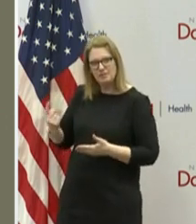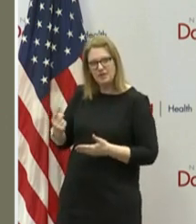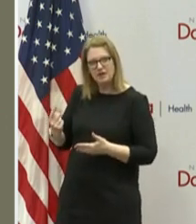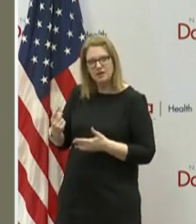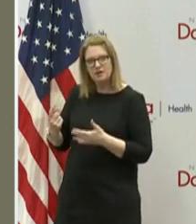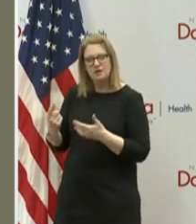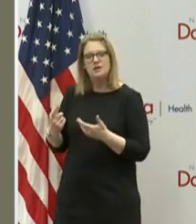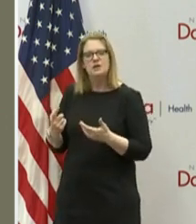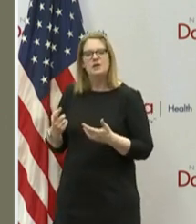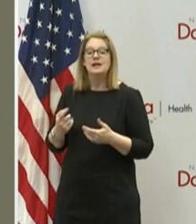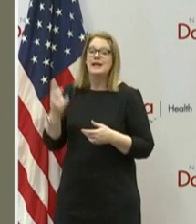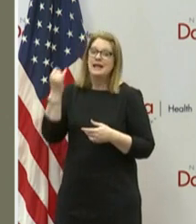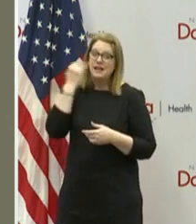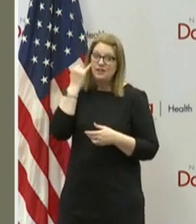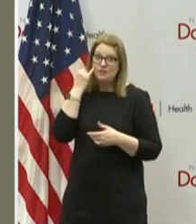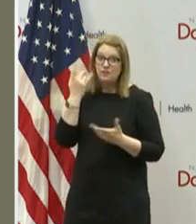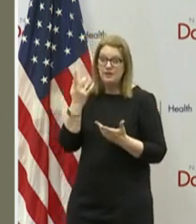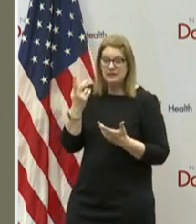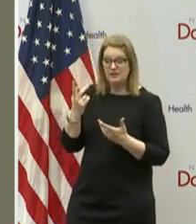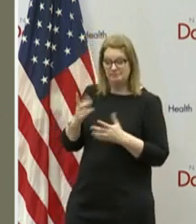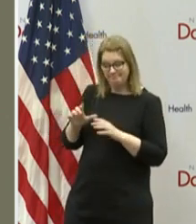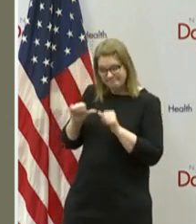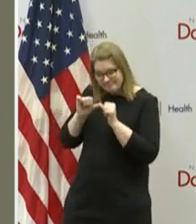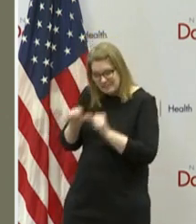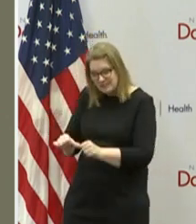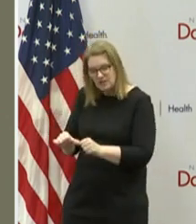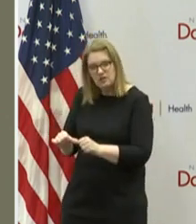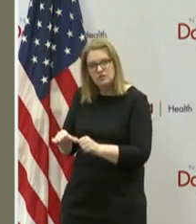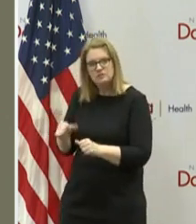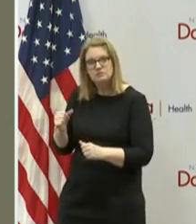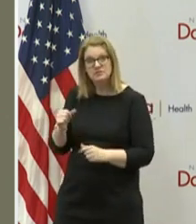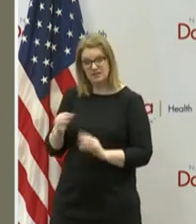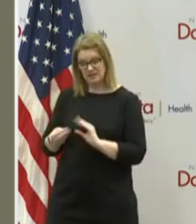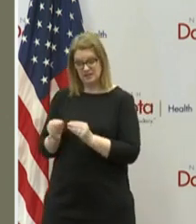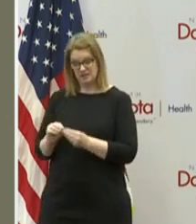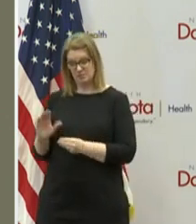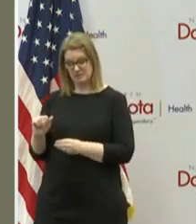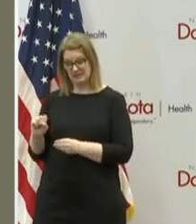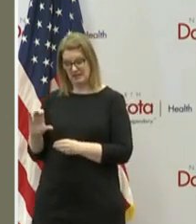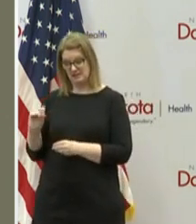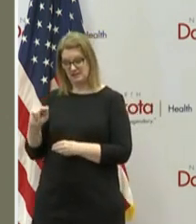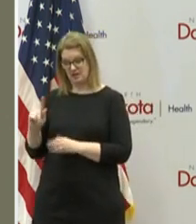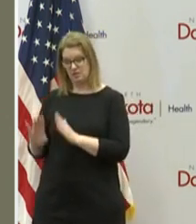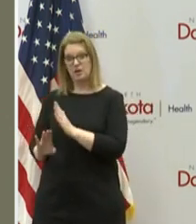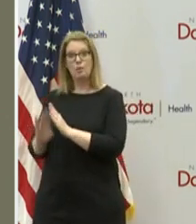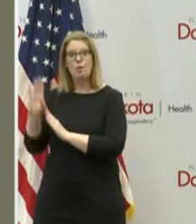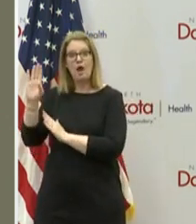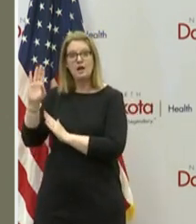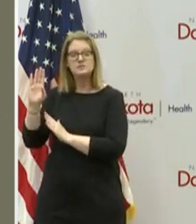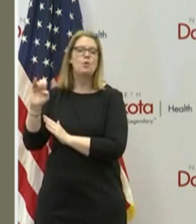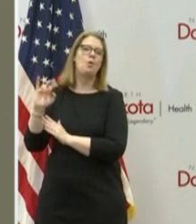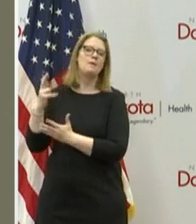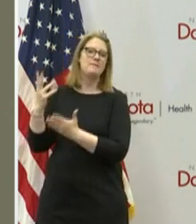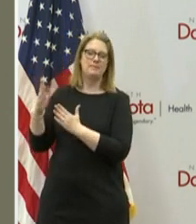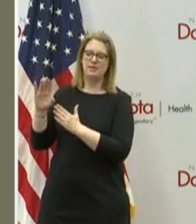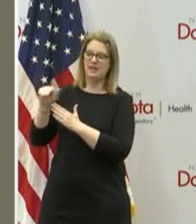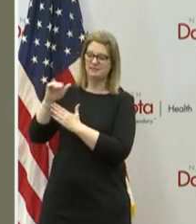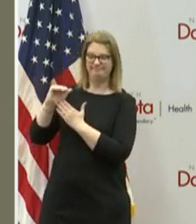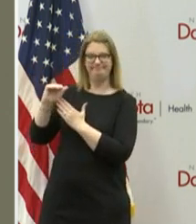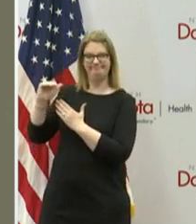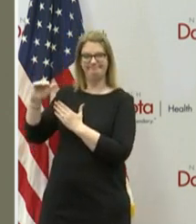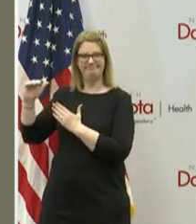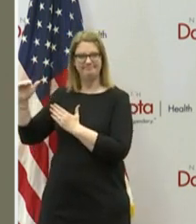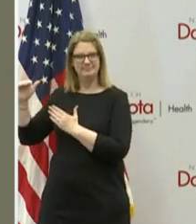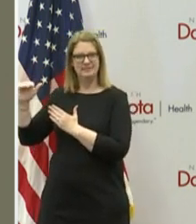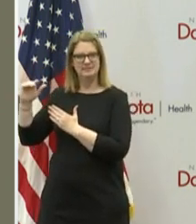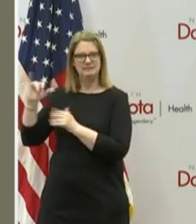it's possible that we're going to continue to see the numbers rise in Cass County, or we'll see them just remain at these higher levels.